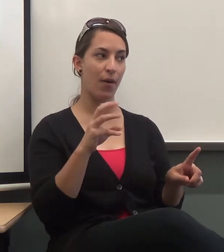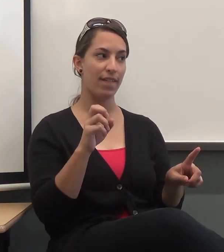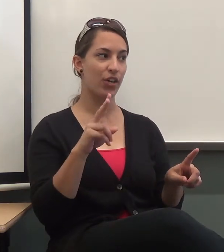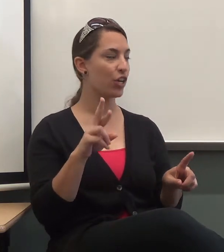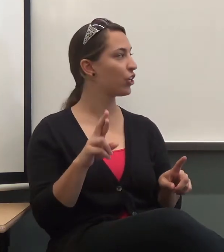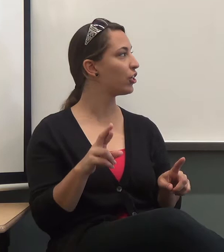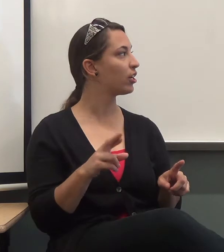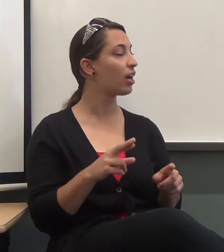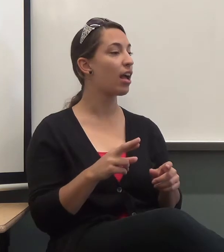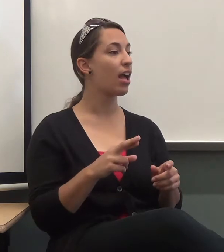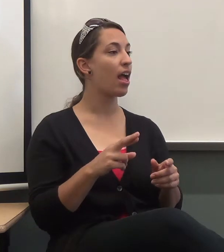Therefore,